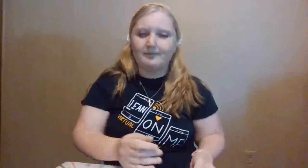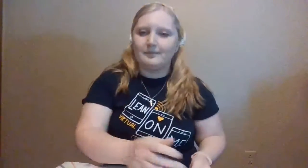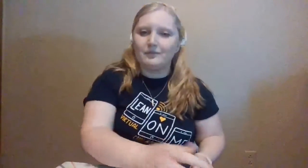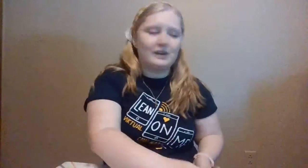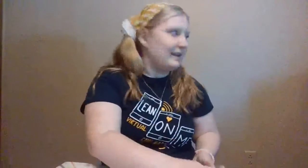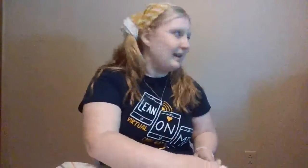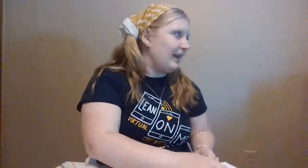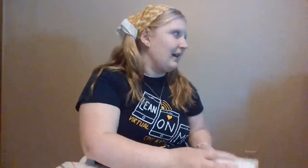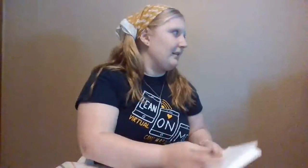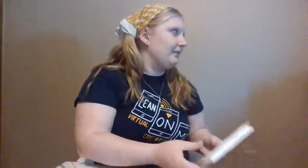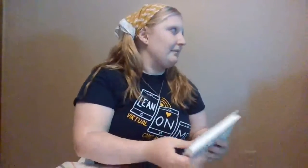Just like that.